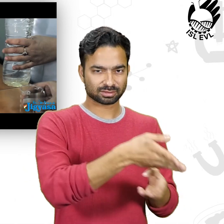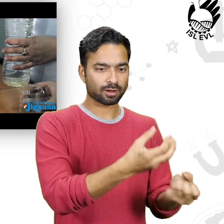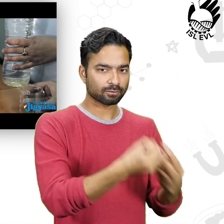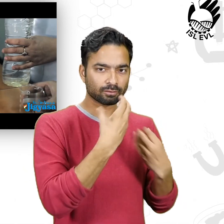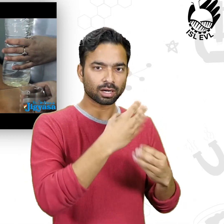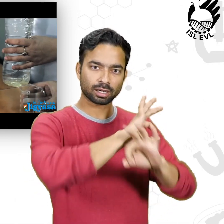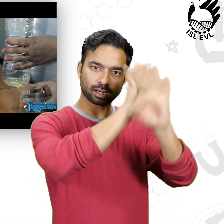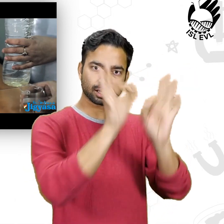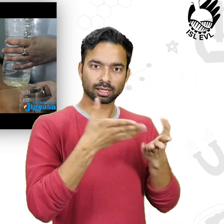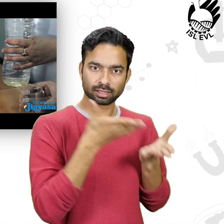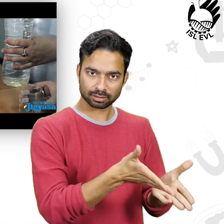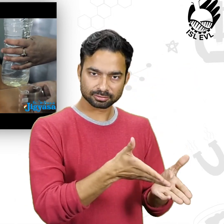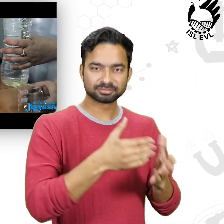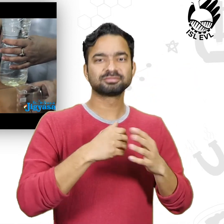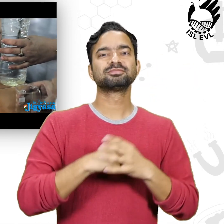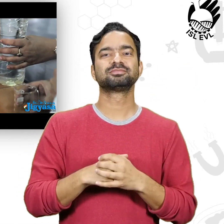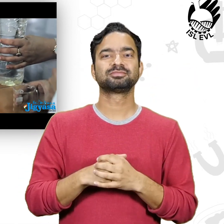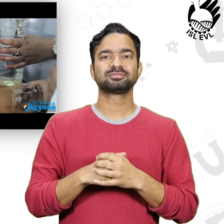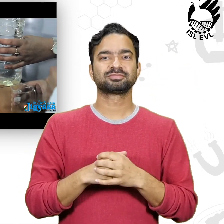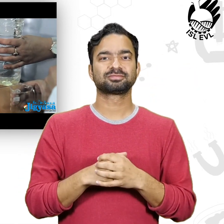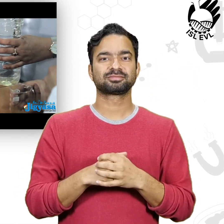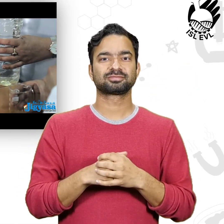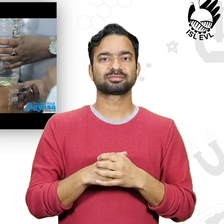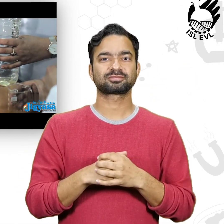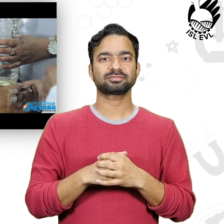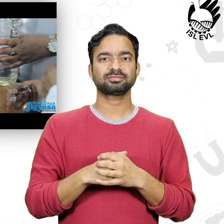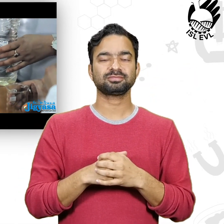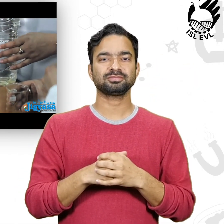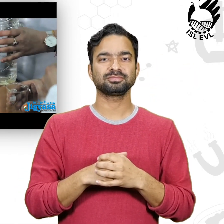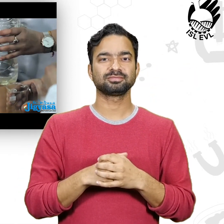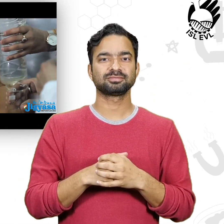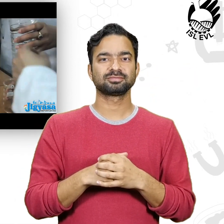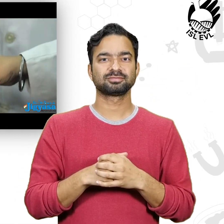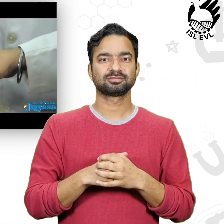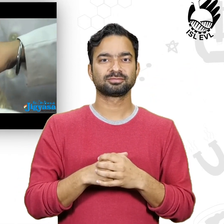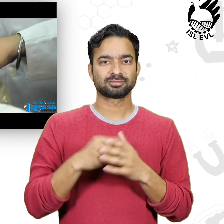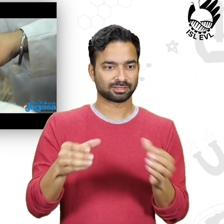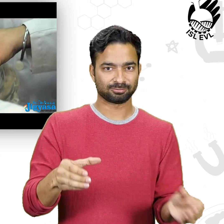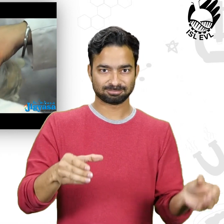is the calibrated pH meter. This is the electrode which is going to tell the pH.